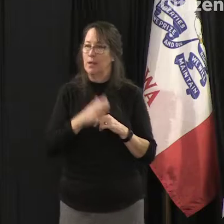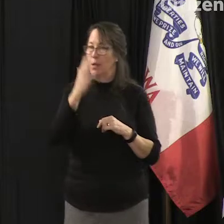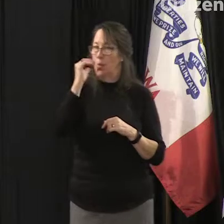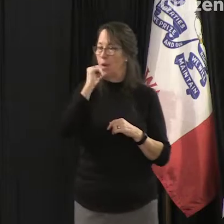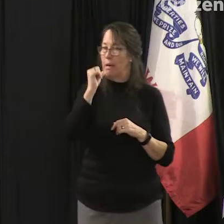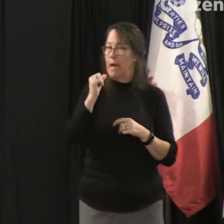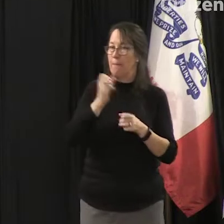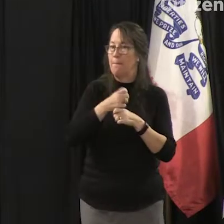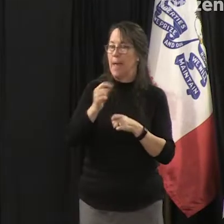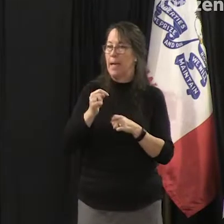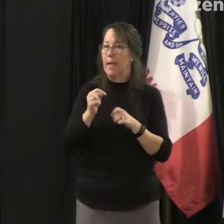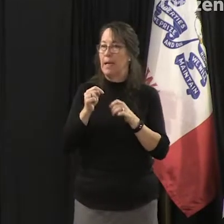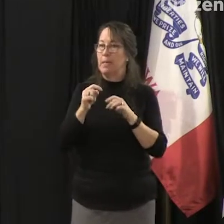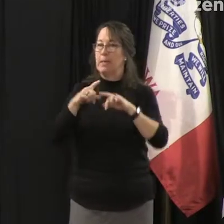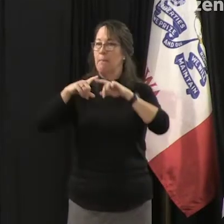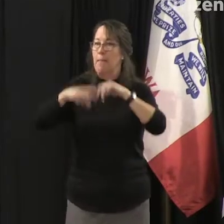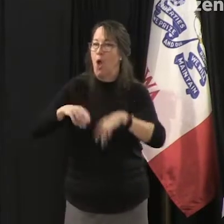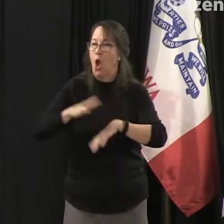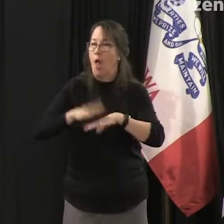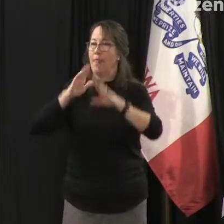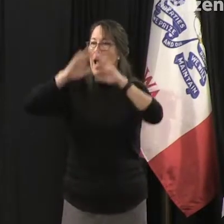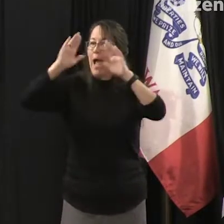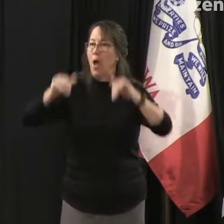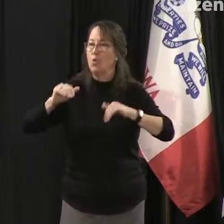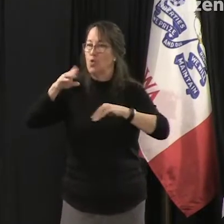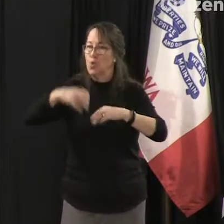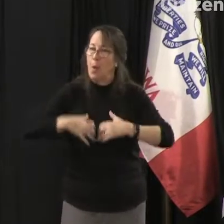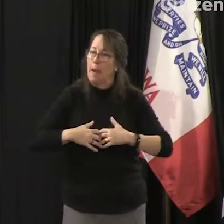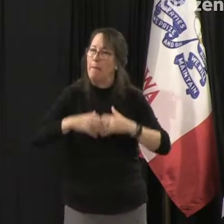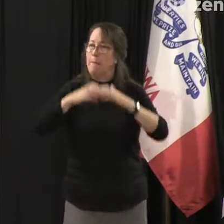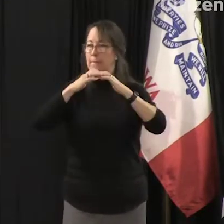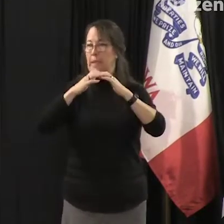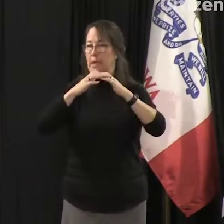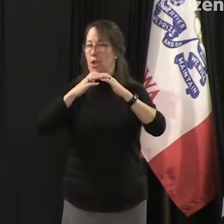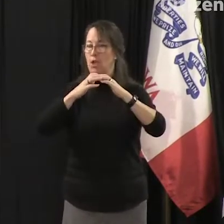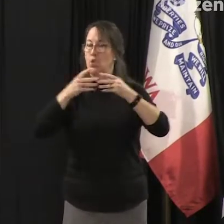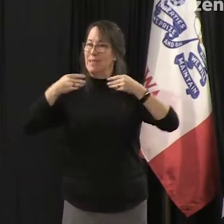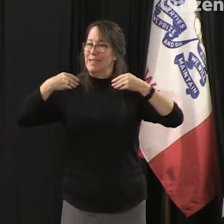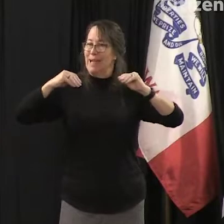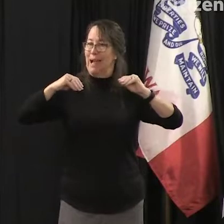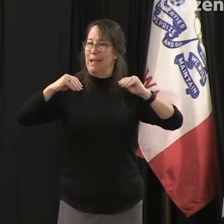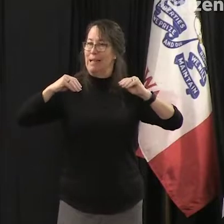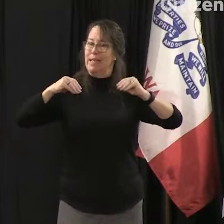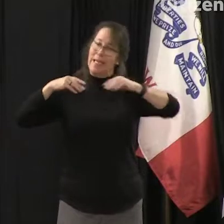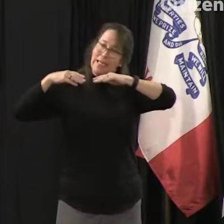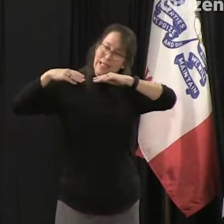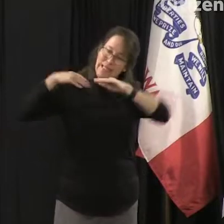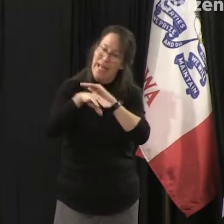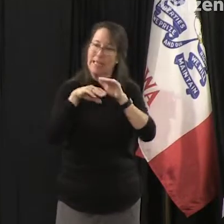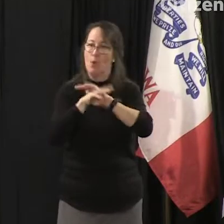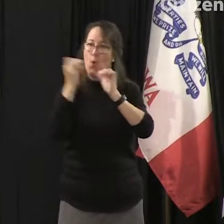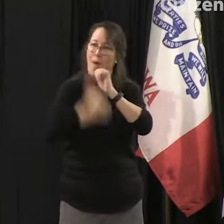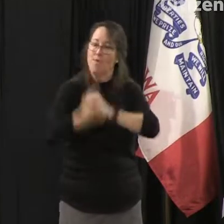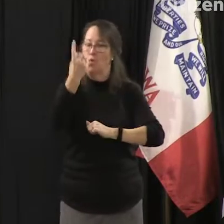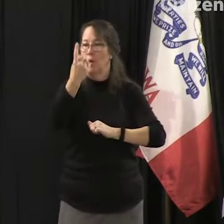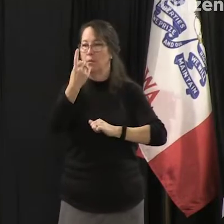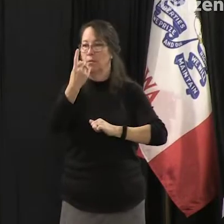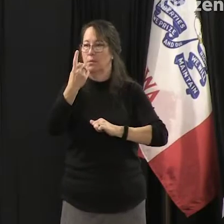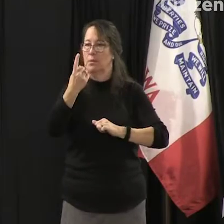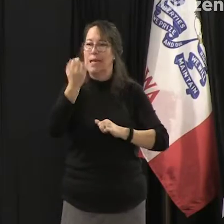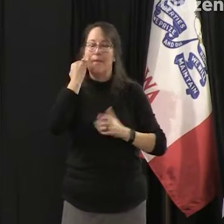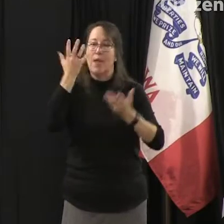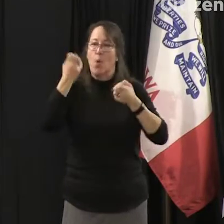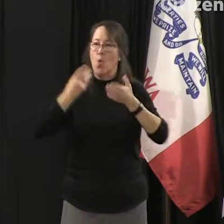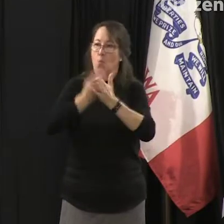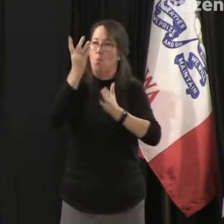Why not make it contingent on making sure the house that you build or the house that you're selling is accessible to everyone who